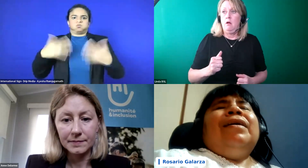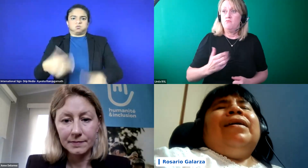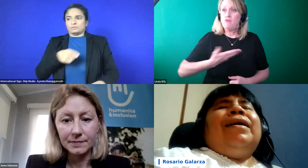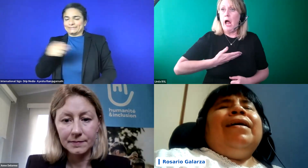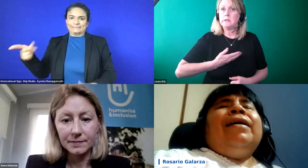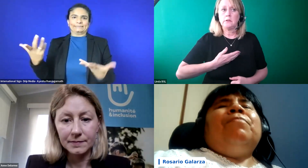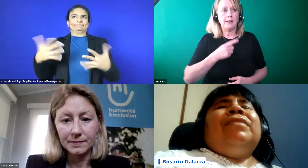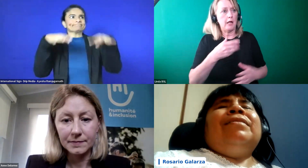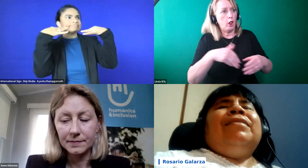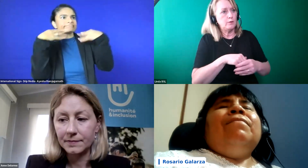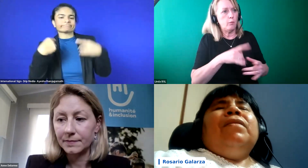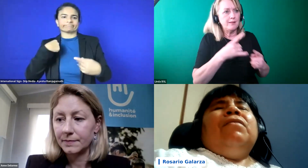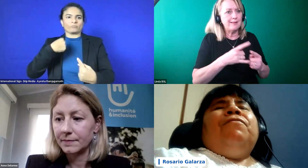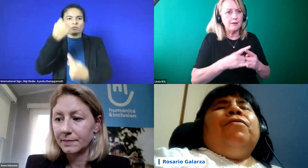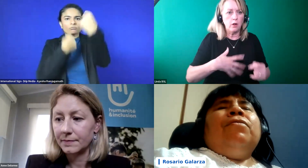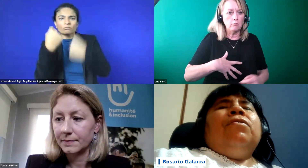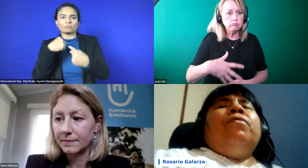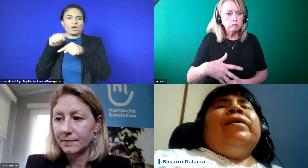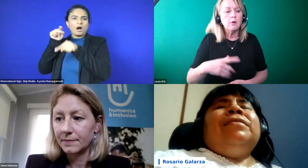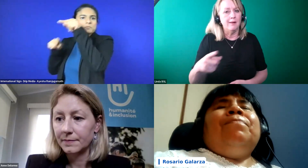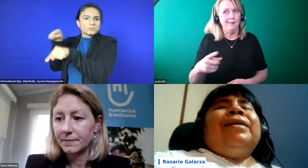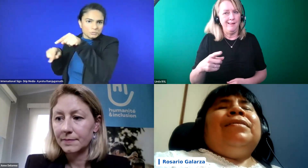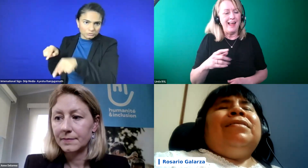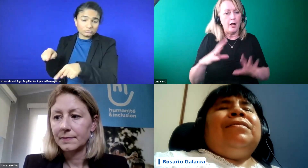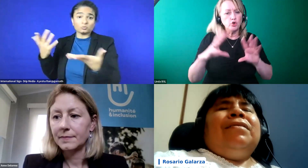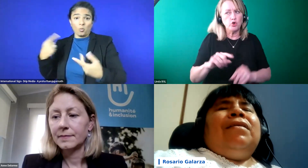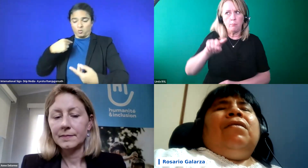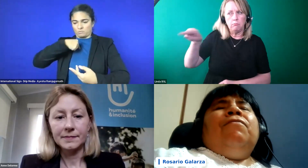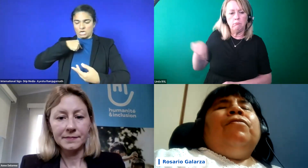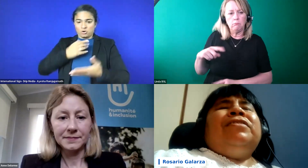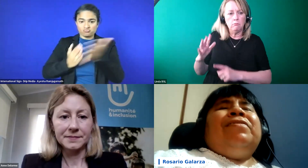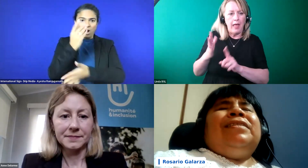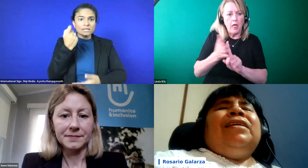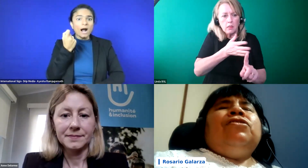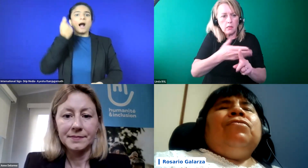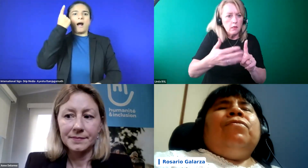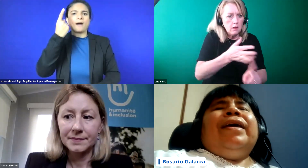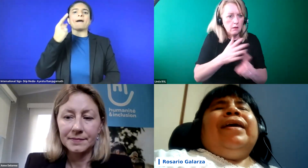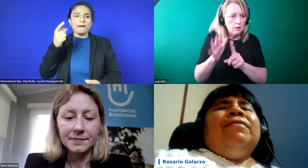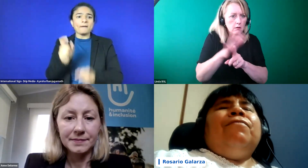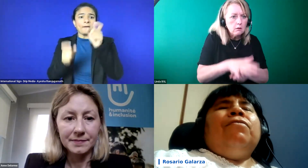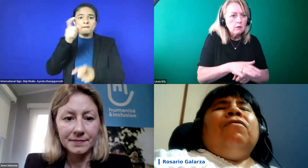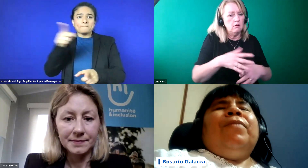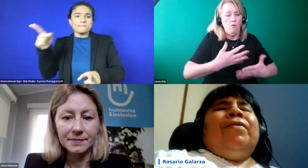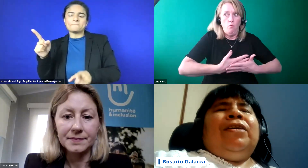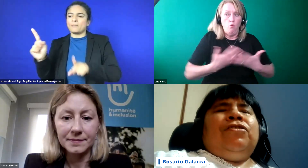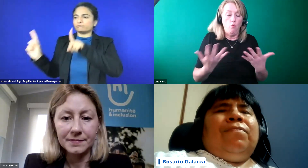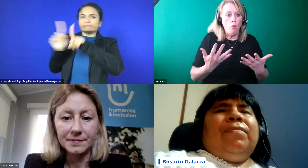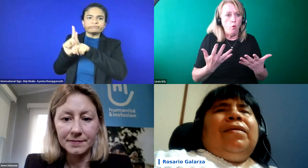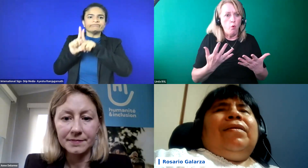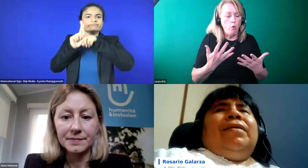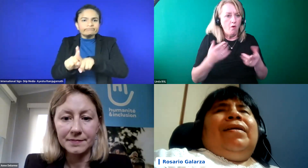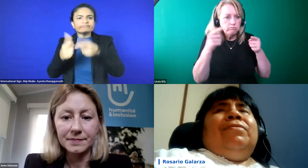health, can help protect them from coercive practices, forced sterilization, or any form of